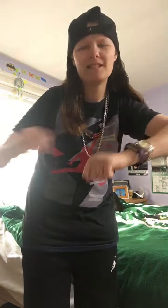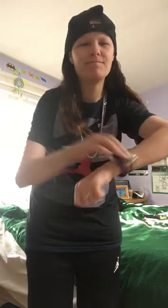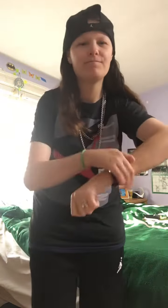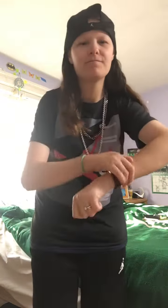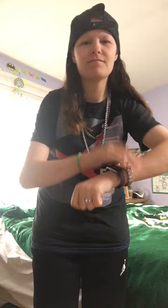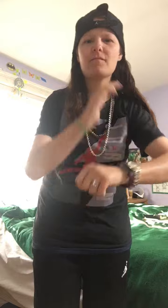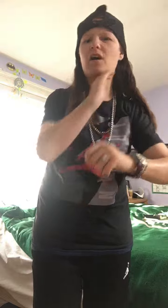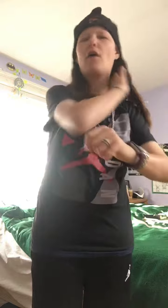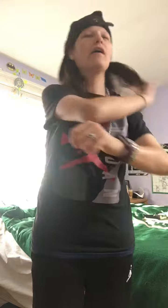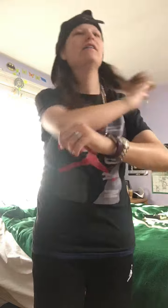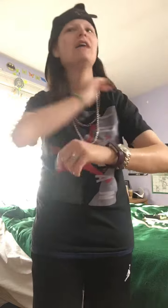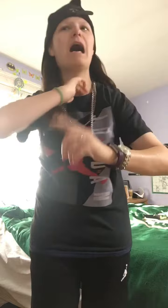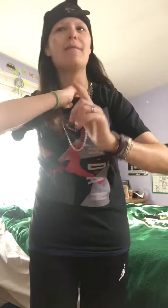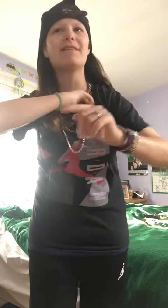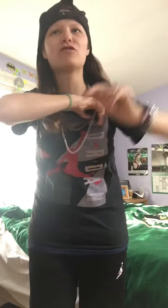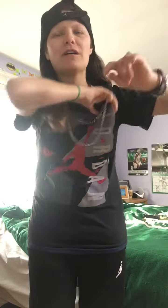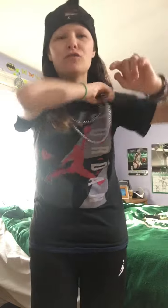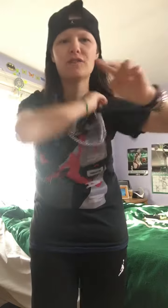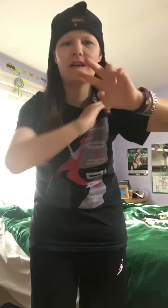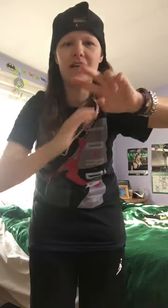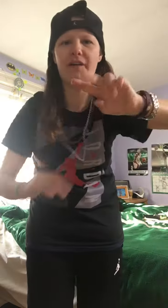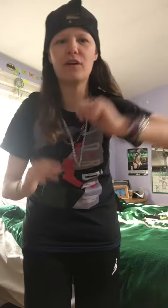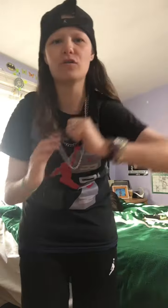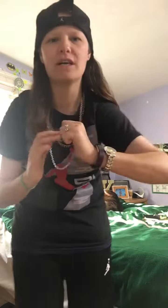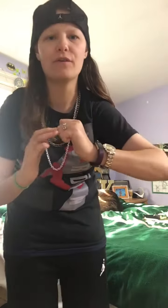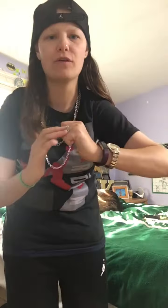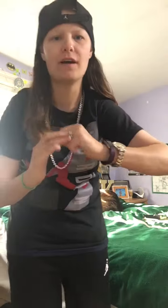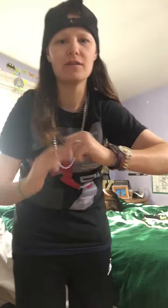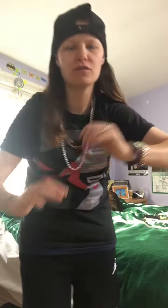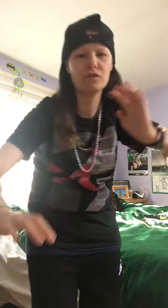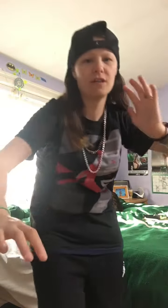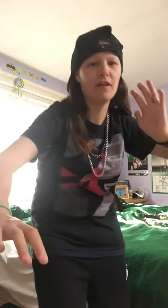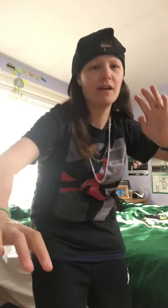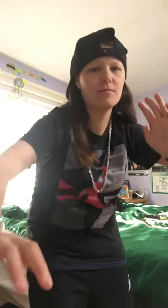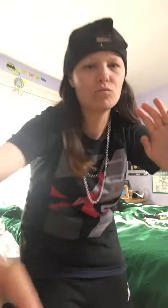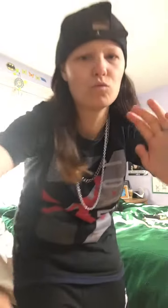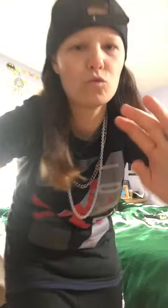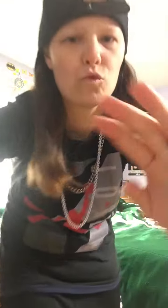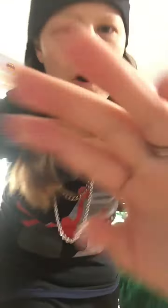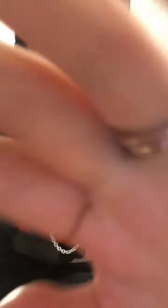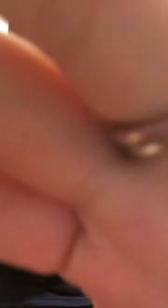All right. I'm going to try to do a second video today for you guys. So see you later. Mwah.